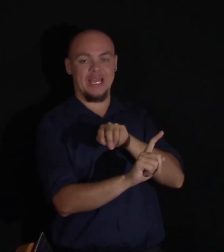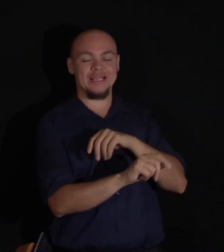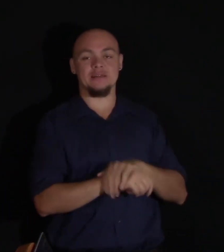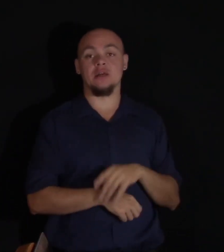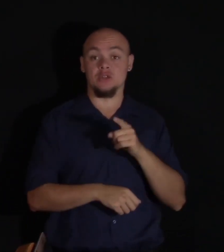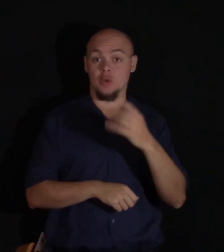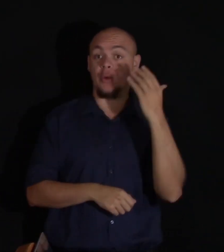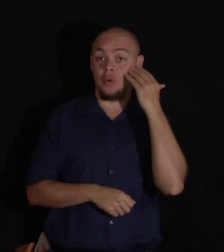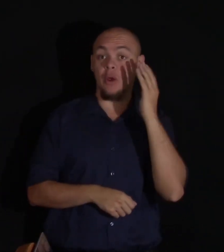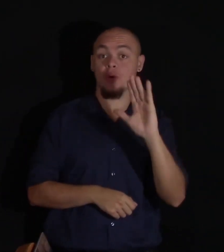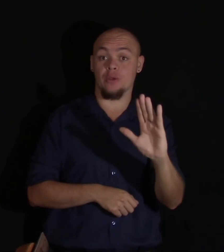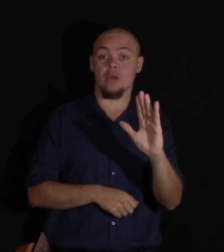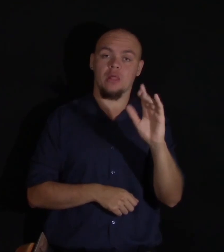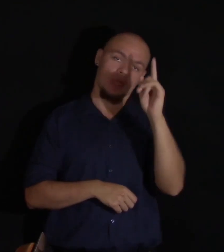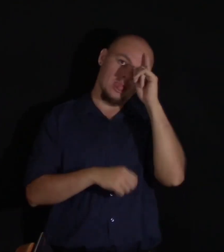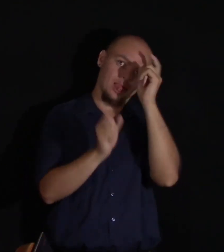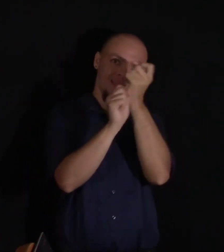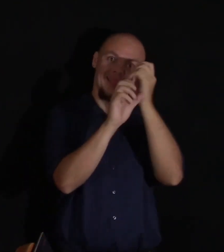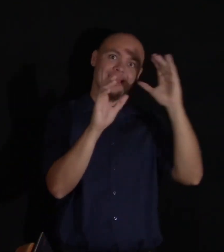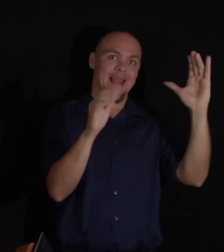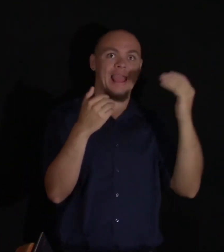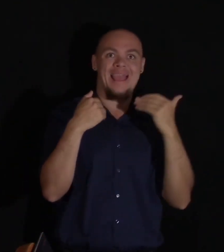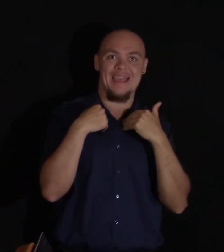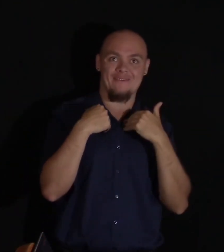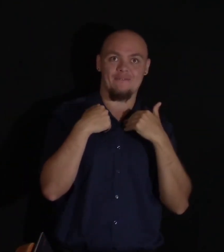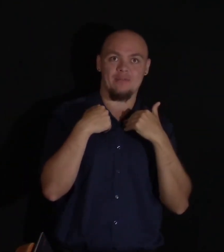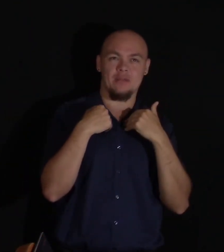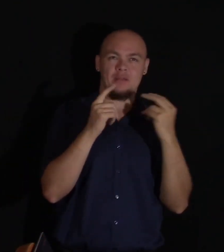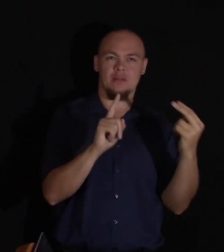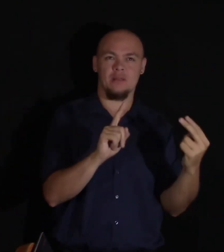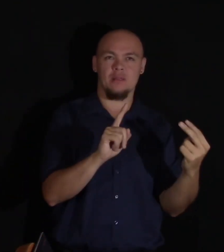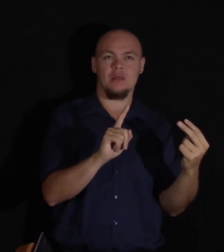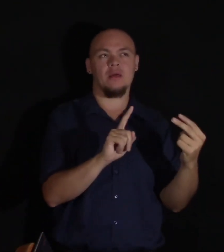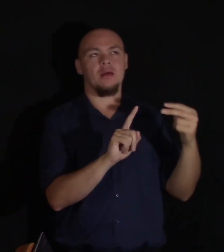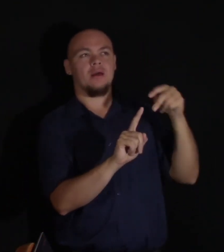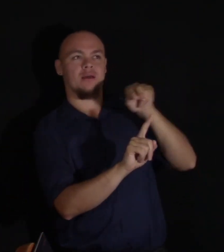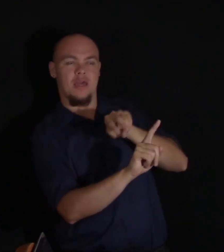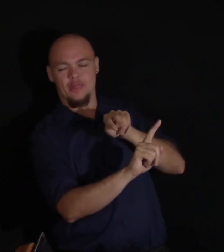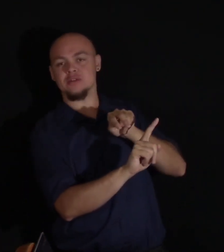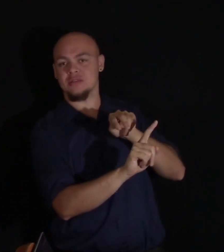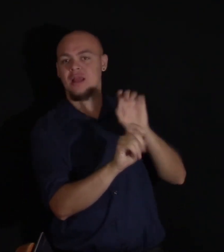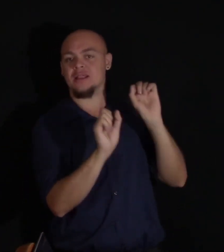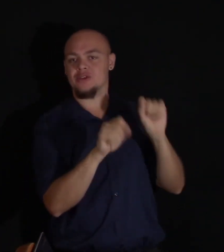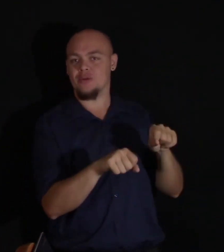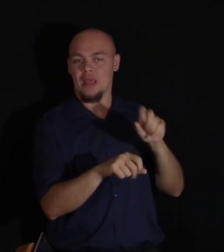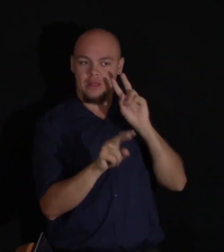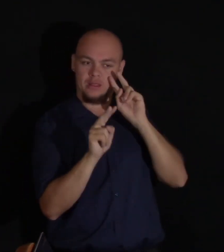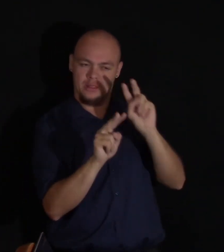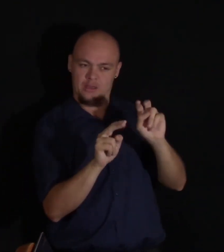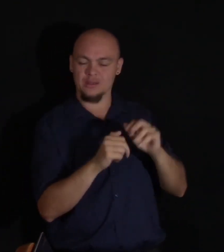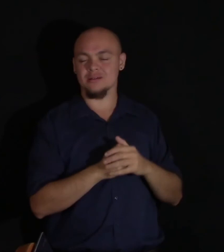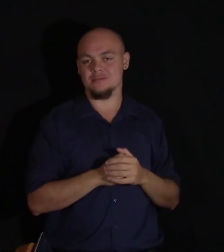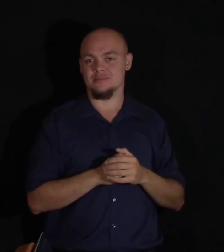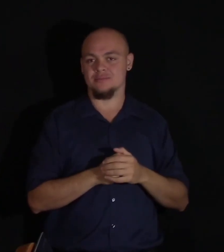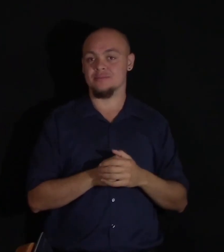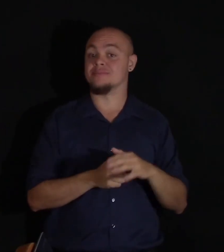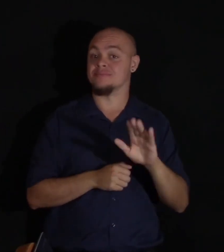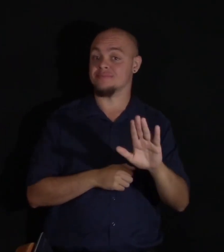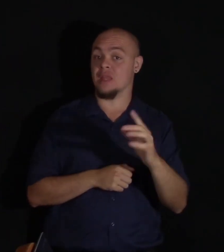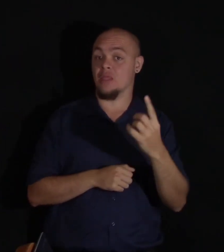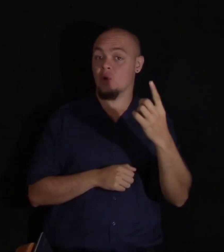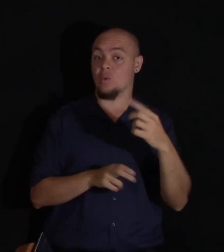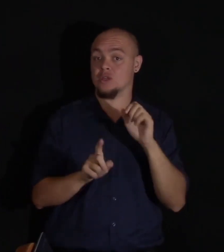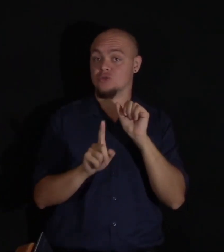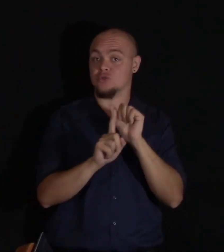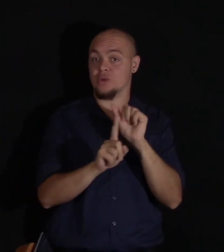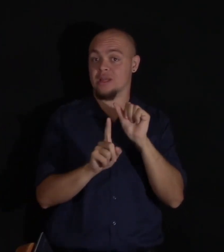you know that you're already having a pre-built picture in your mind, you can explore the other side of the picture. There's one little trick. You